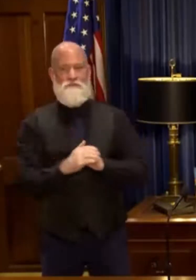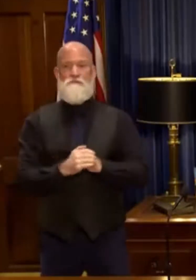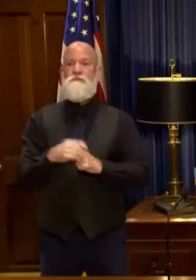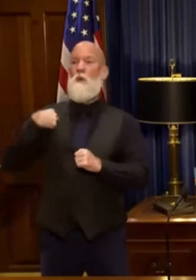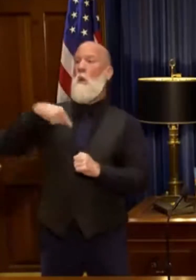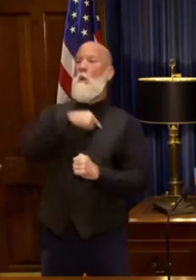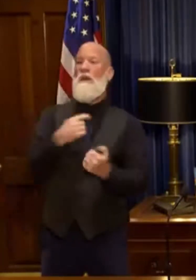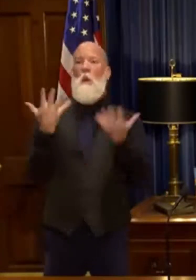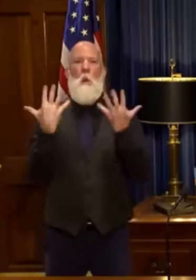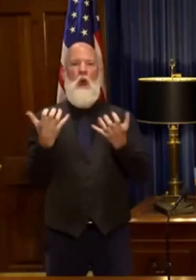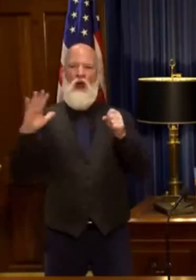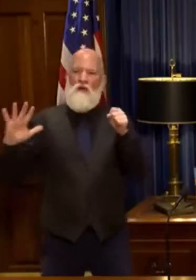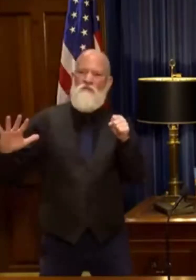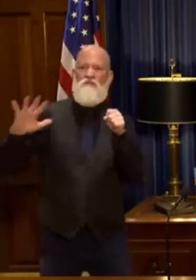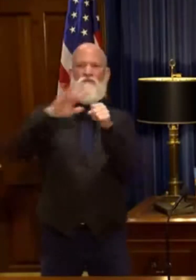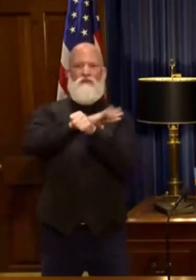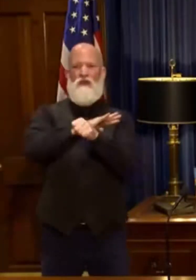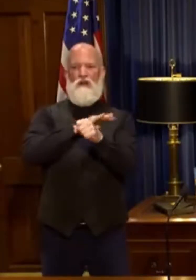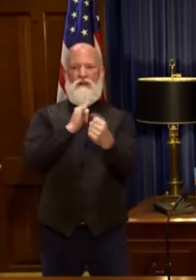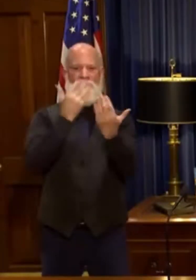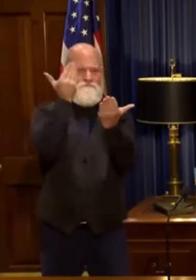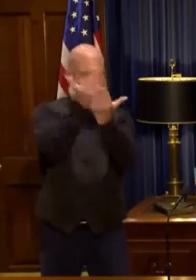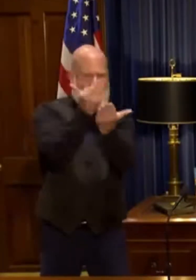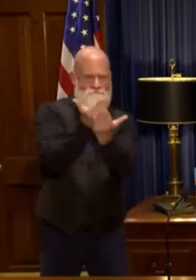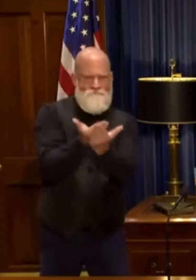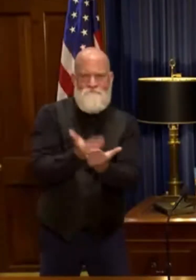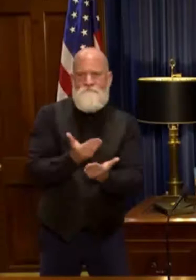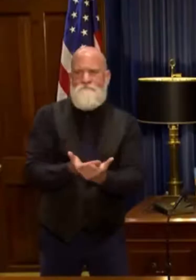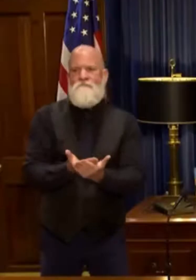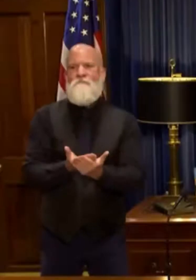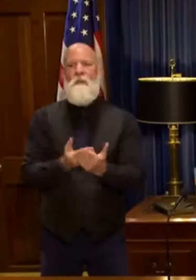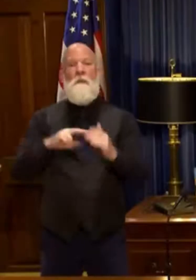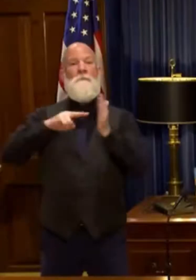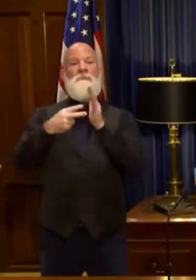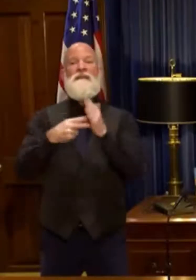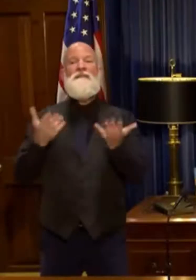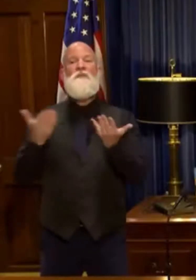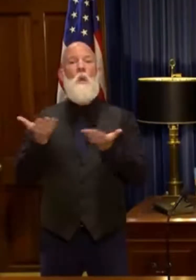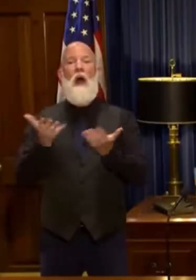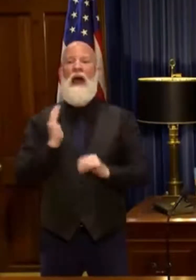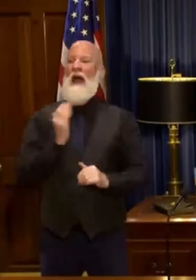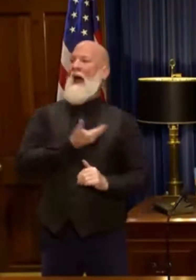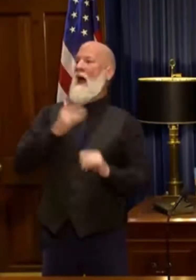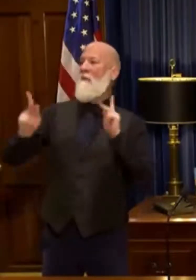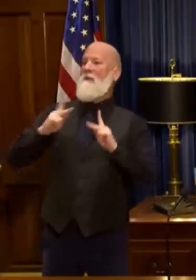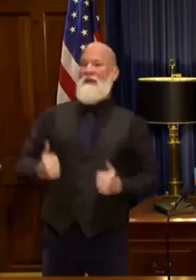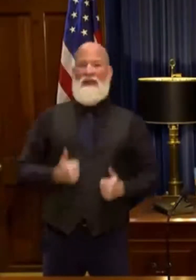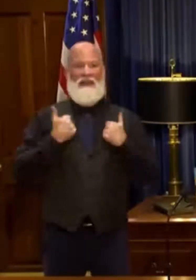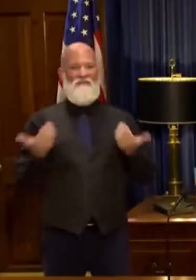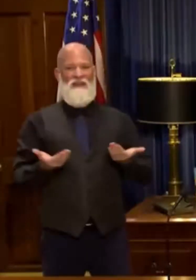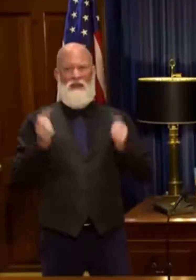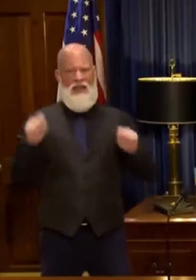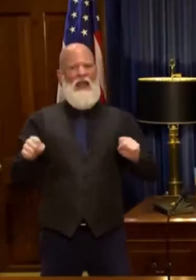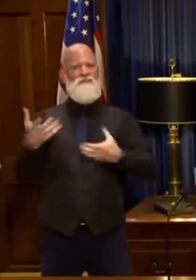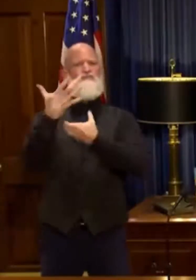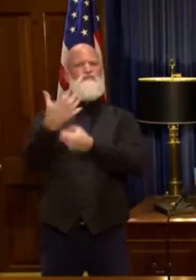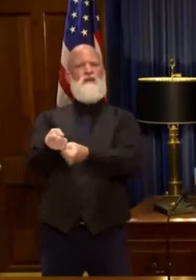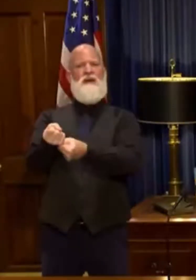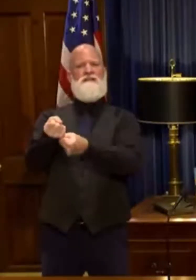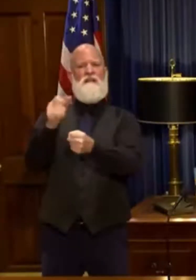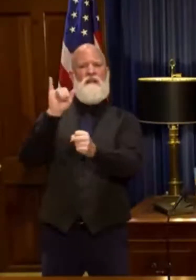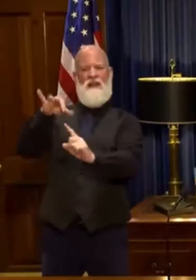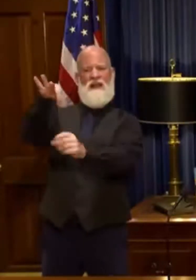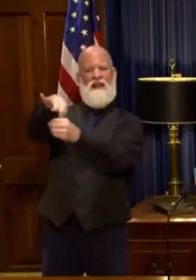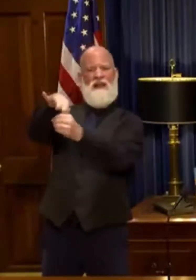all discrepancies identified so that our citizens will have complete confidence in our elections. In the